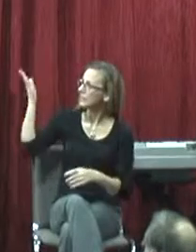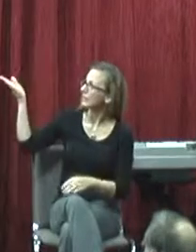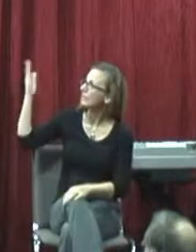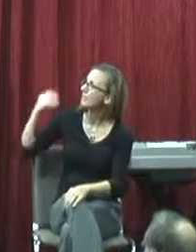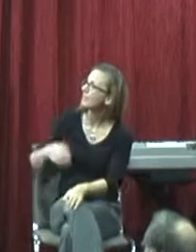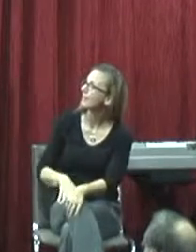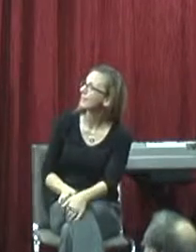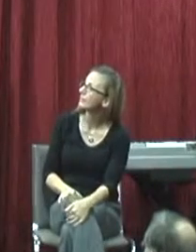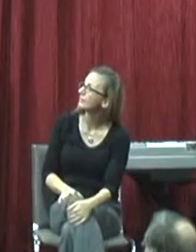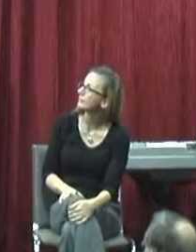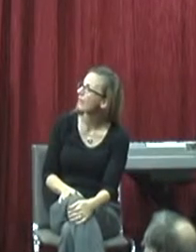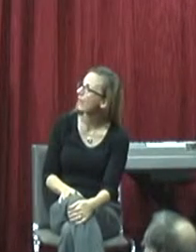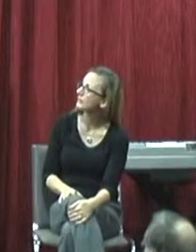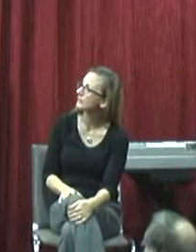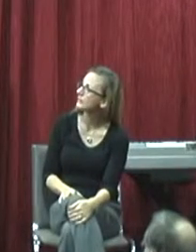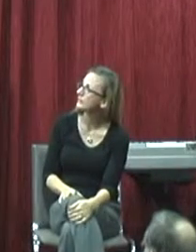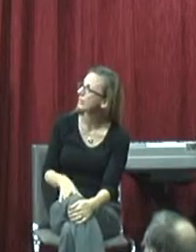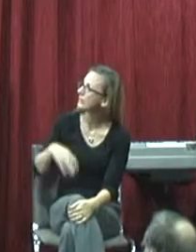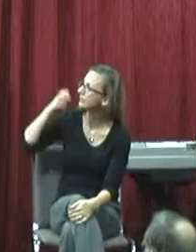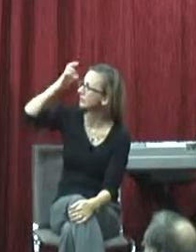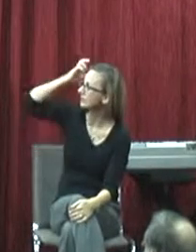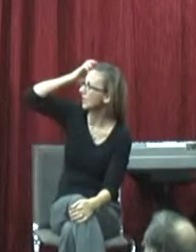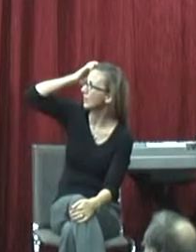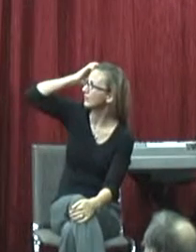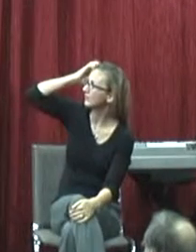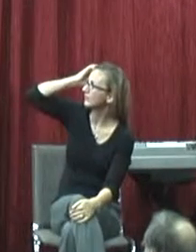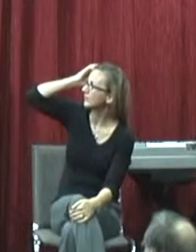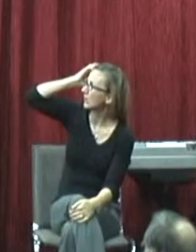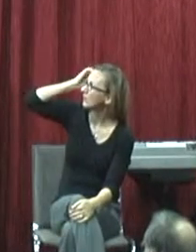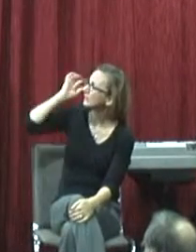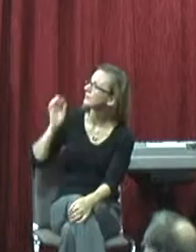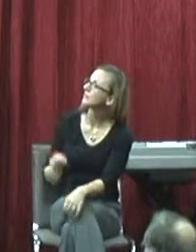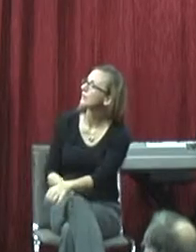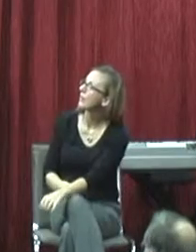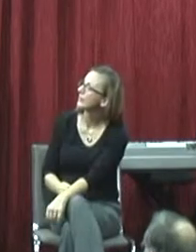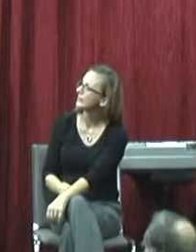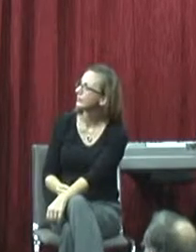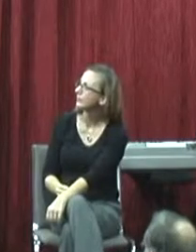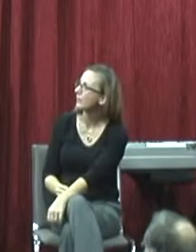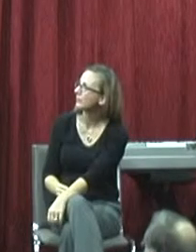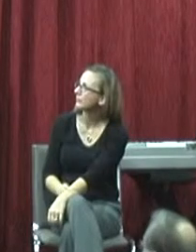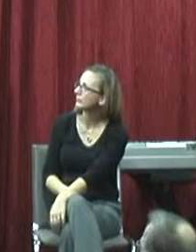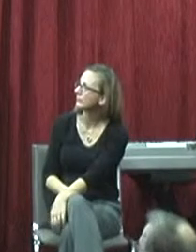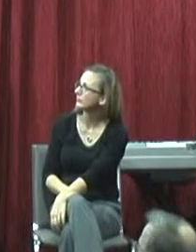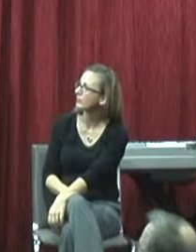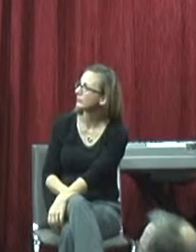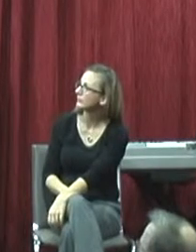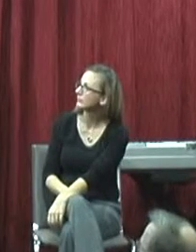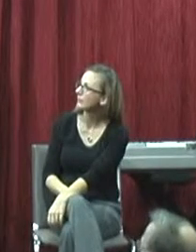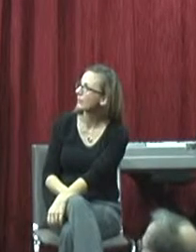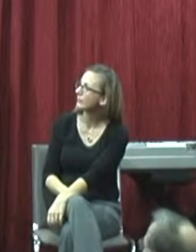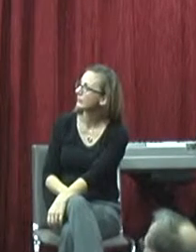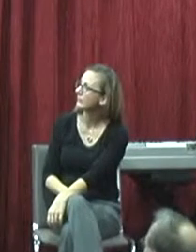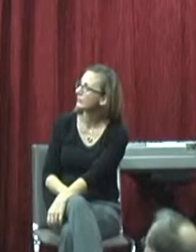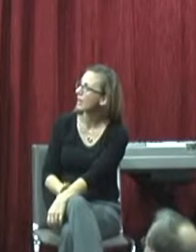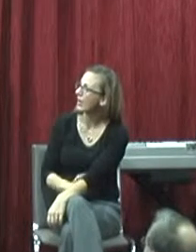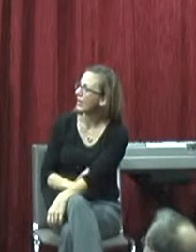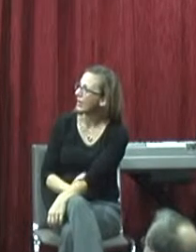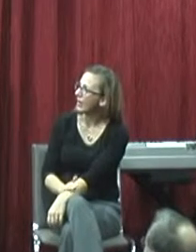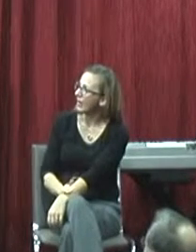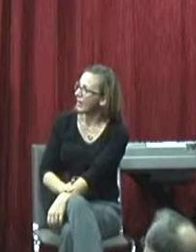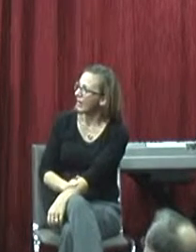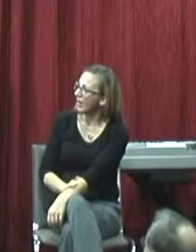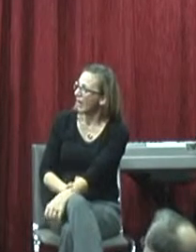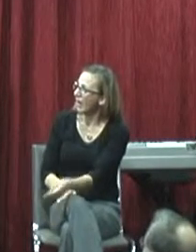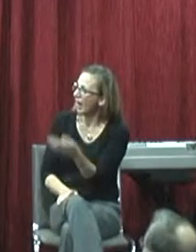Bethel, where you anointed a memorial stone, where you made a vow to me. Get up now and leave this land and return to the